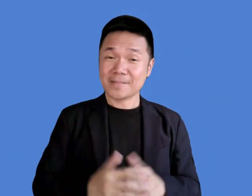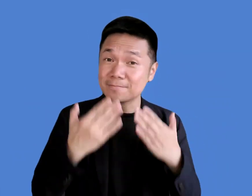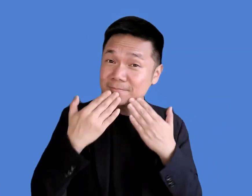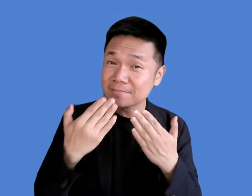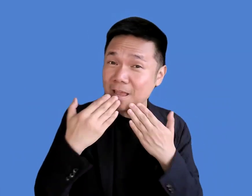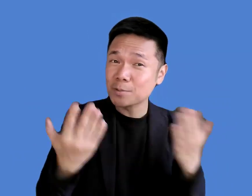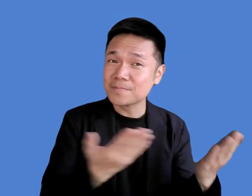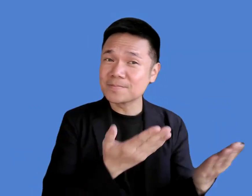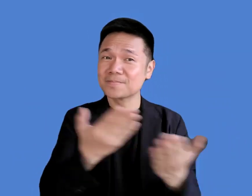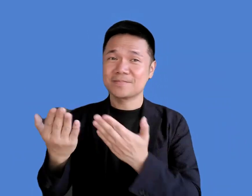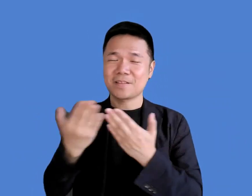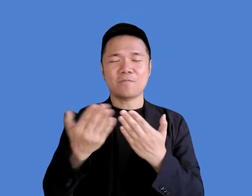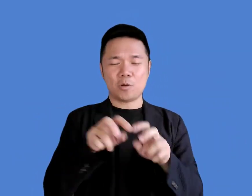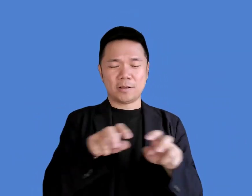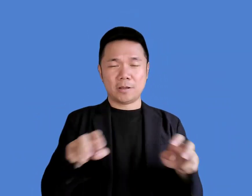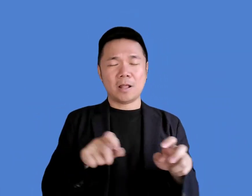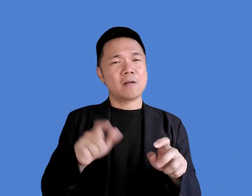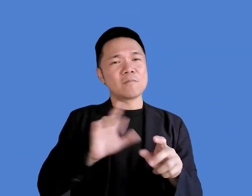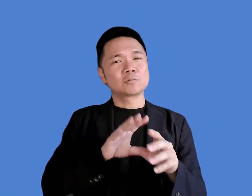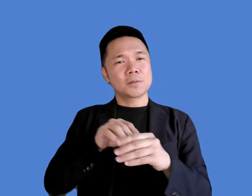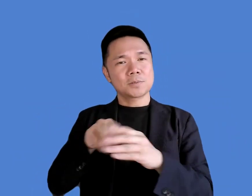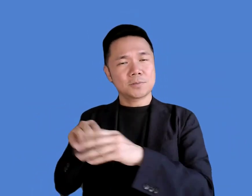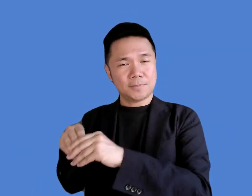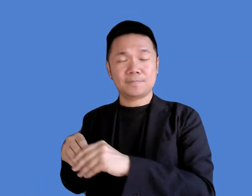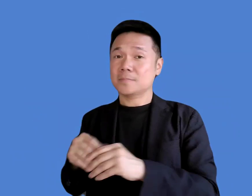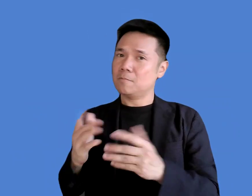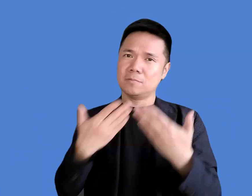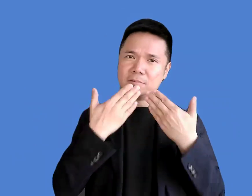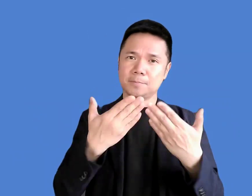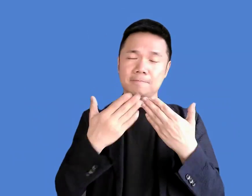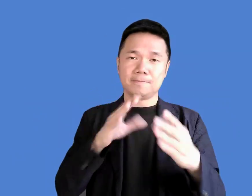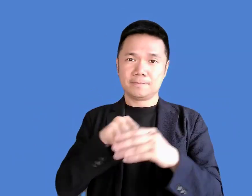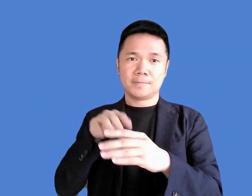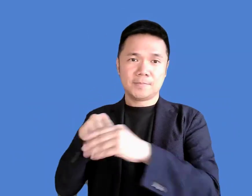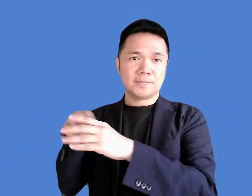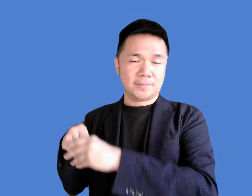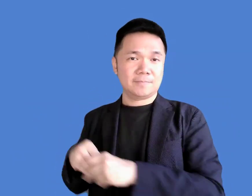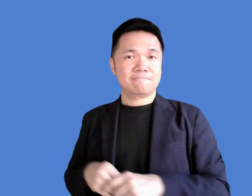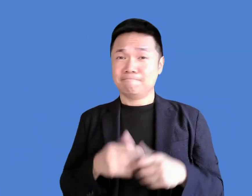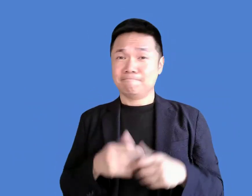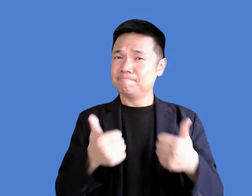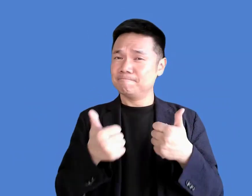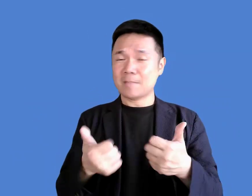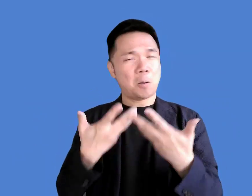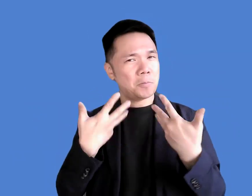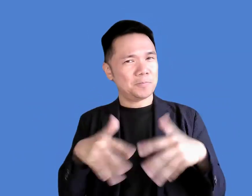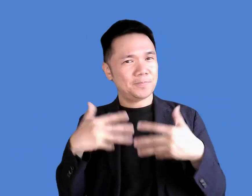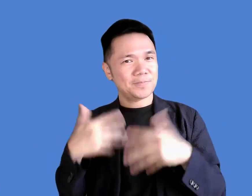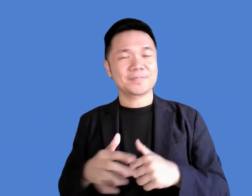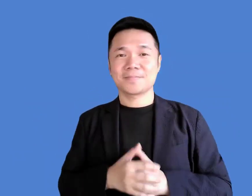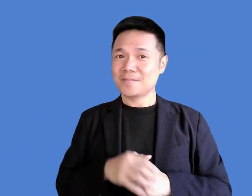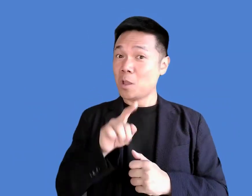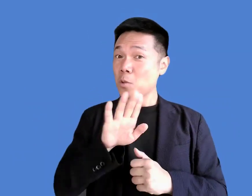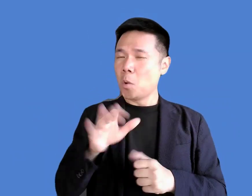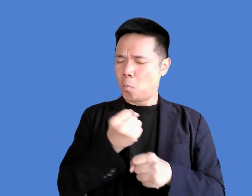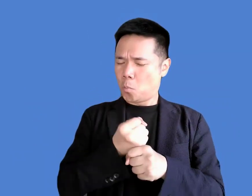you again for all of our panelists for joining us and our opening remarks. It's been really fascinating already to hear of the work